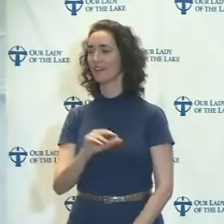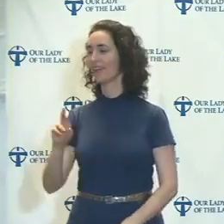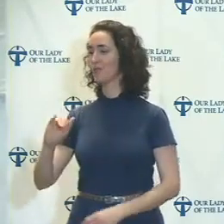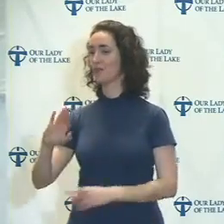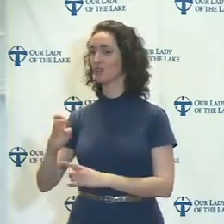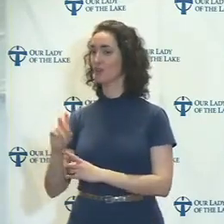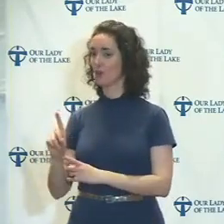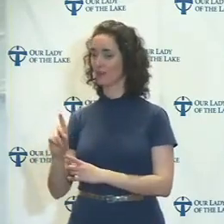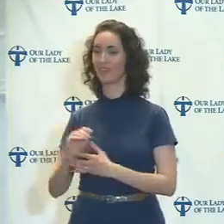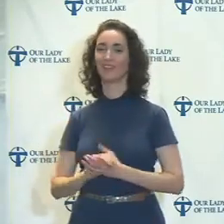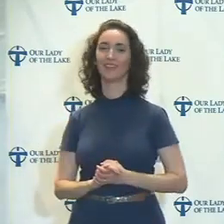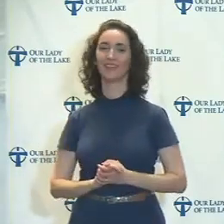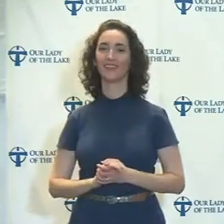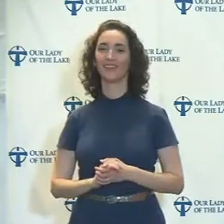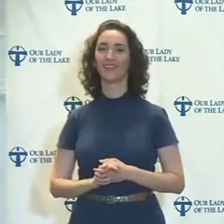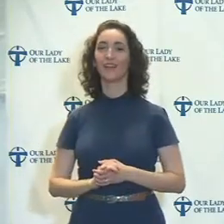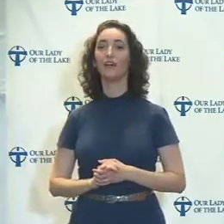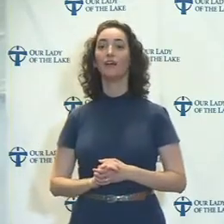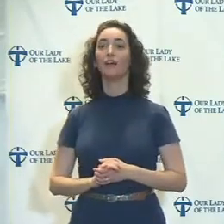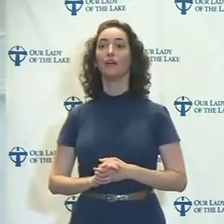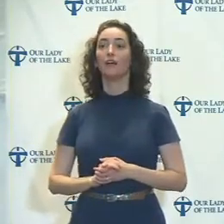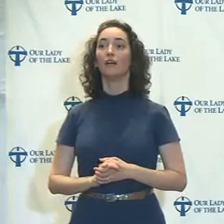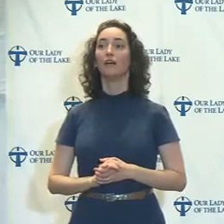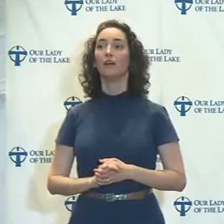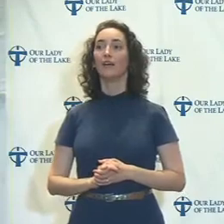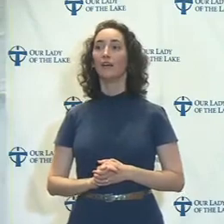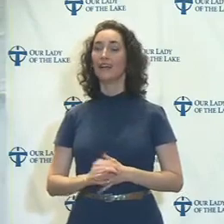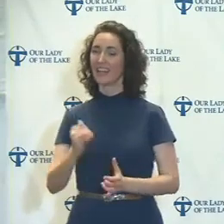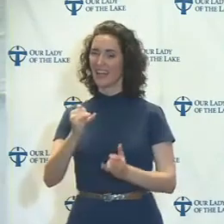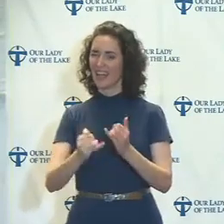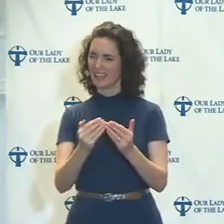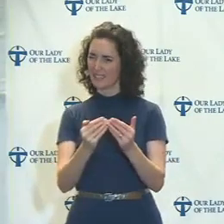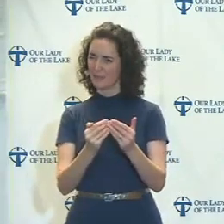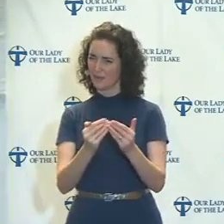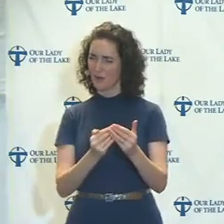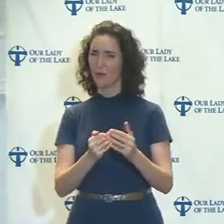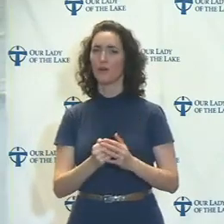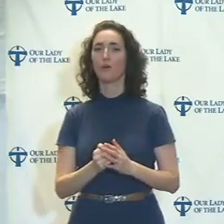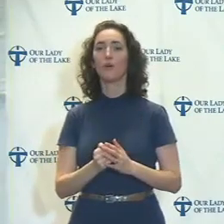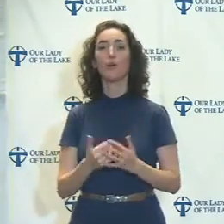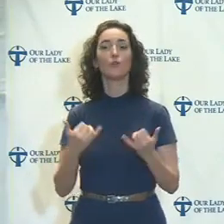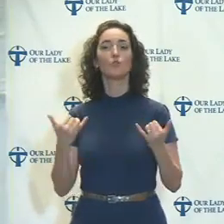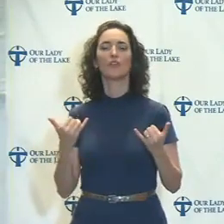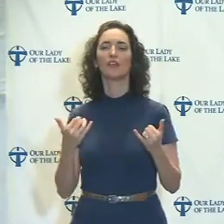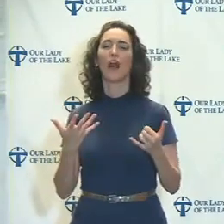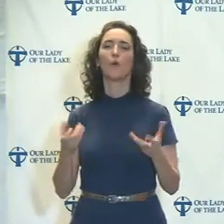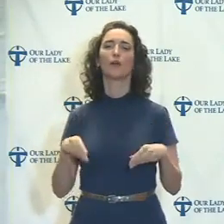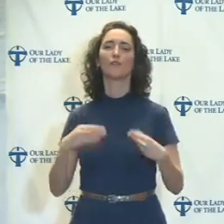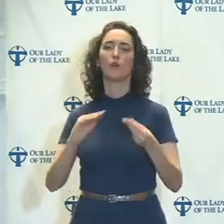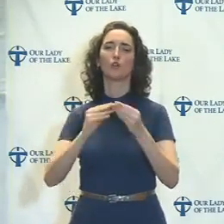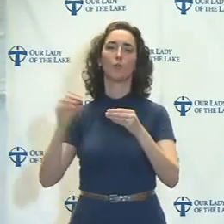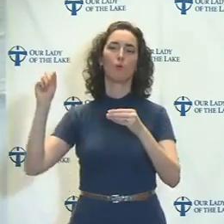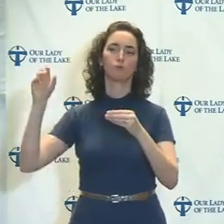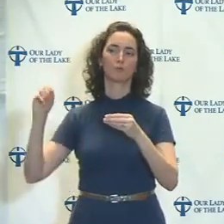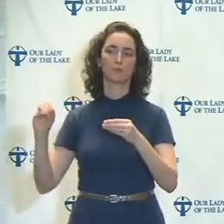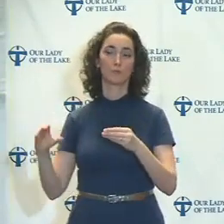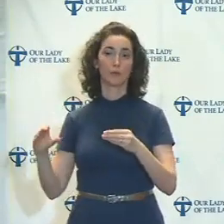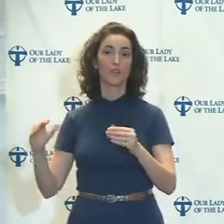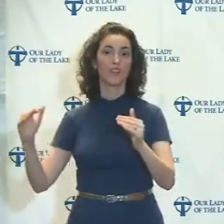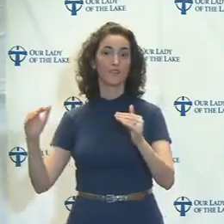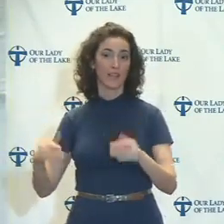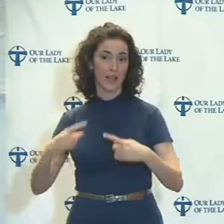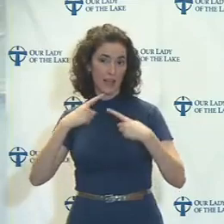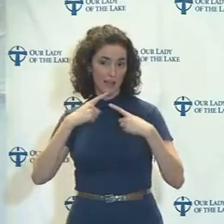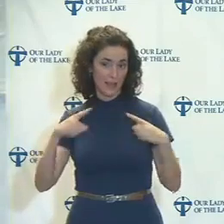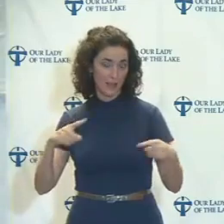Richard. Before we conclude, I did want to give you today's numbers and then make an announcement about